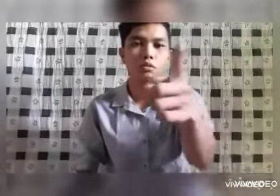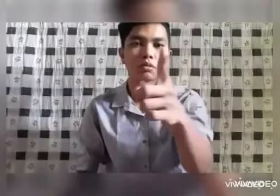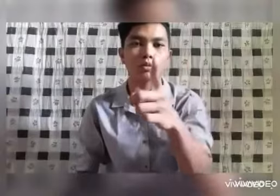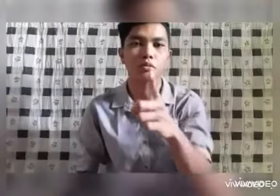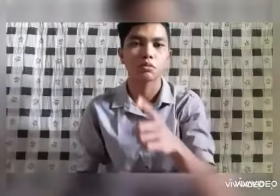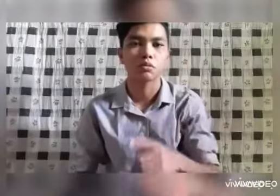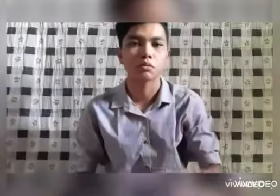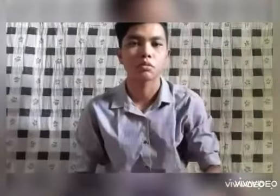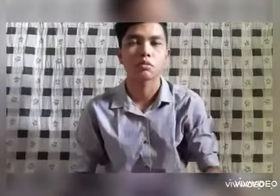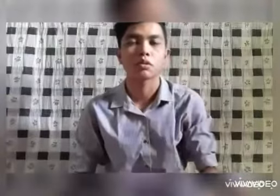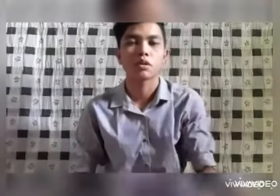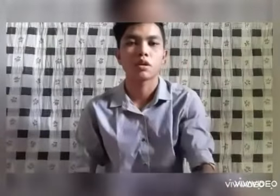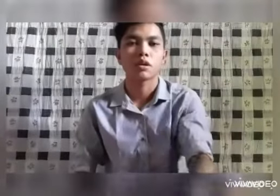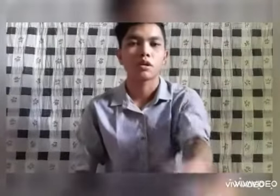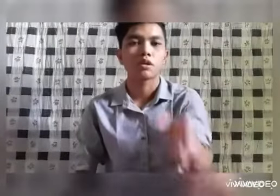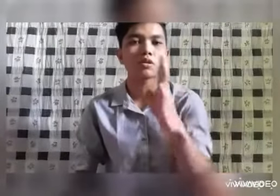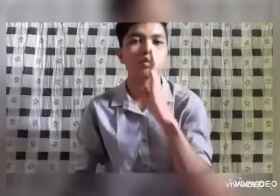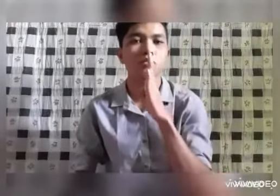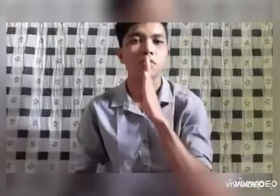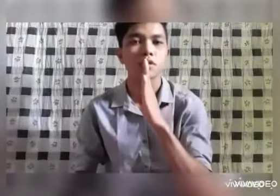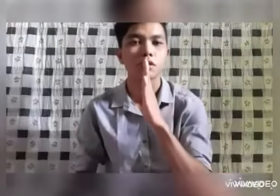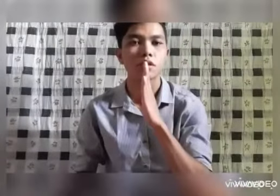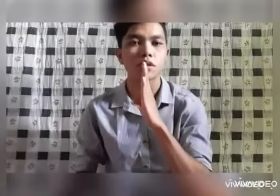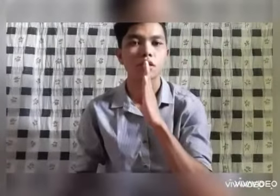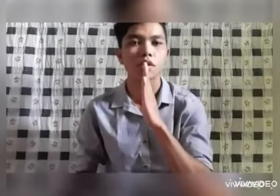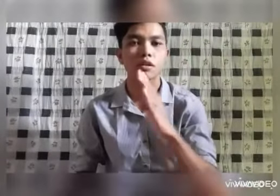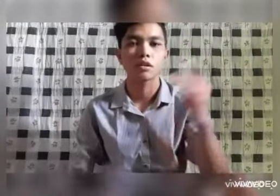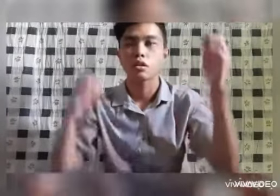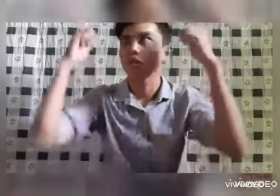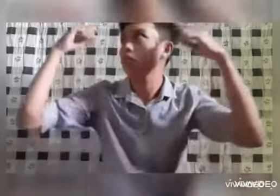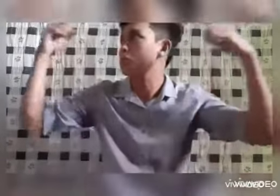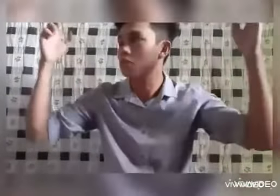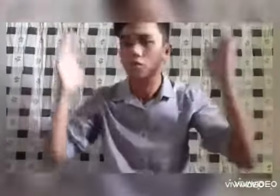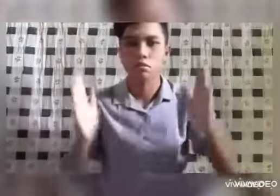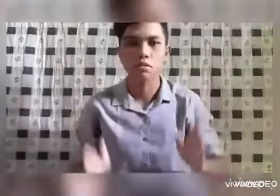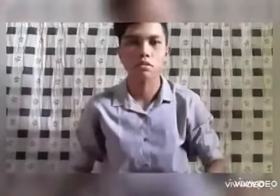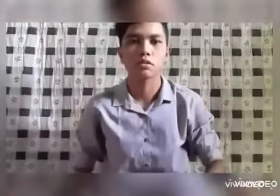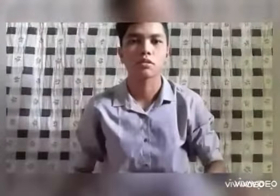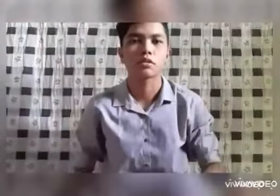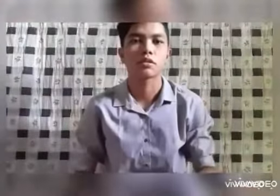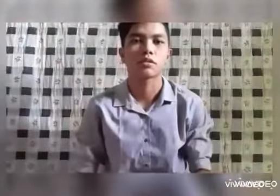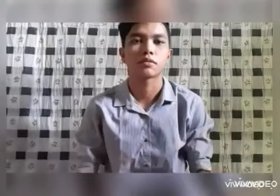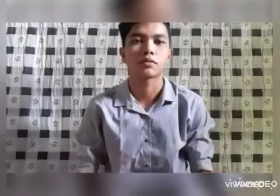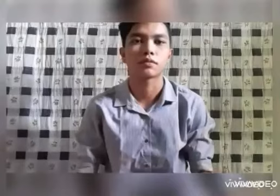may say I'm a dreamer You